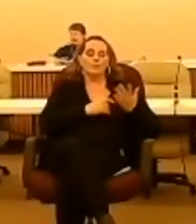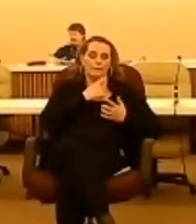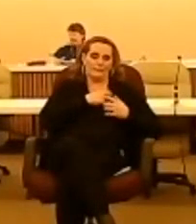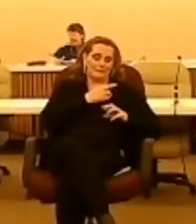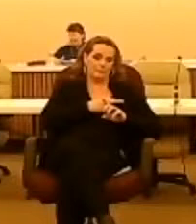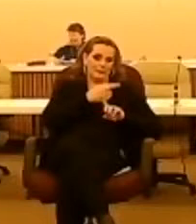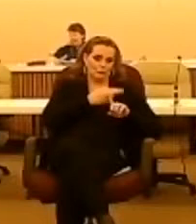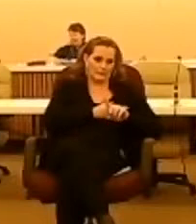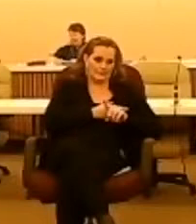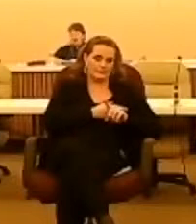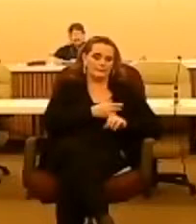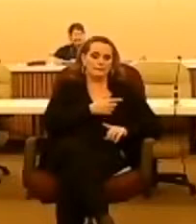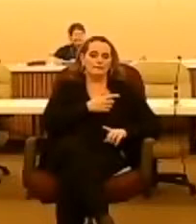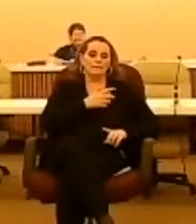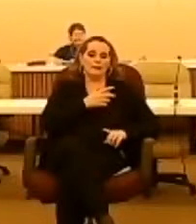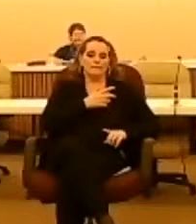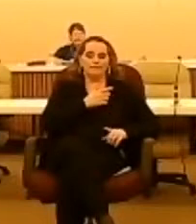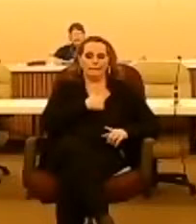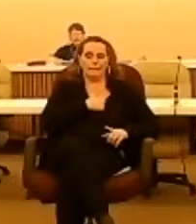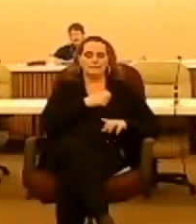it stays on the tax rolls that way.